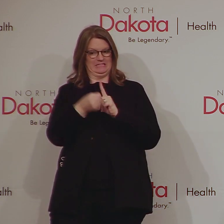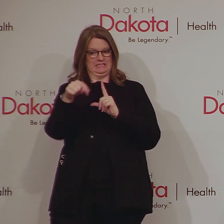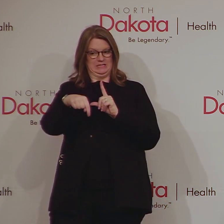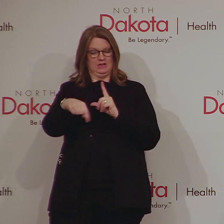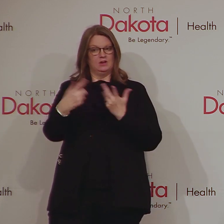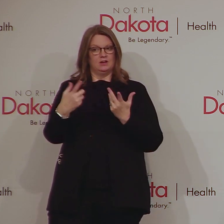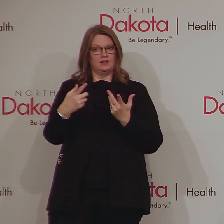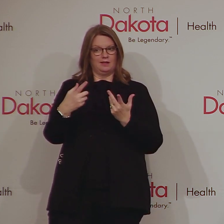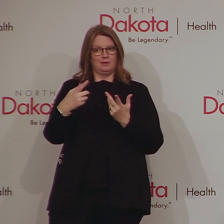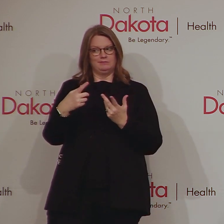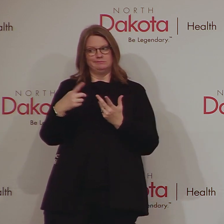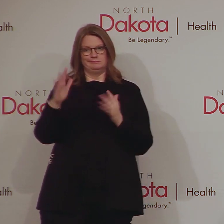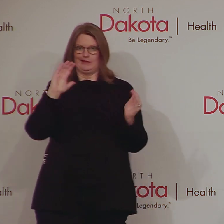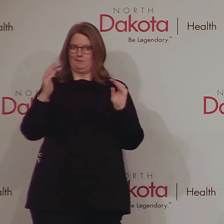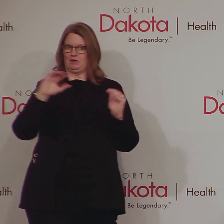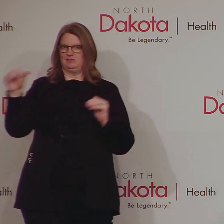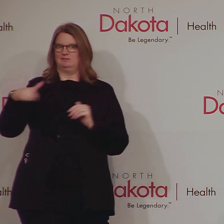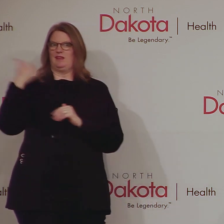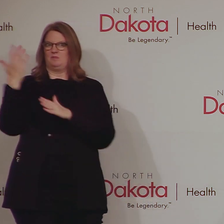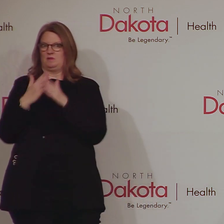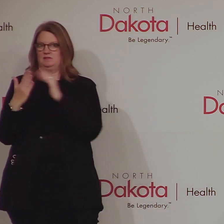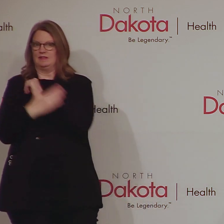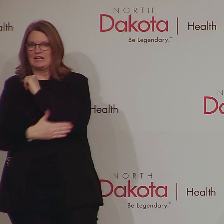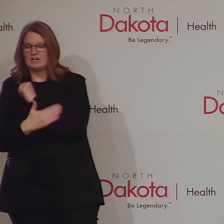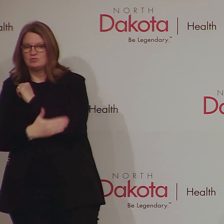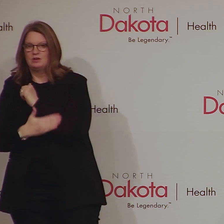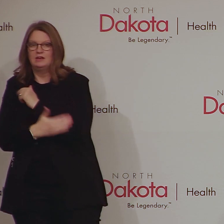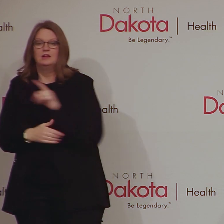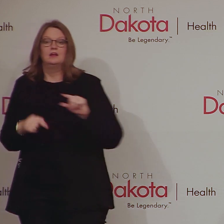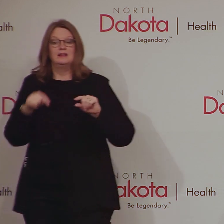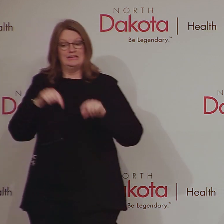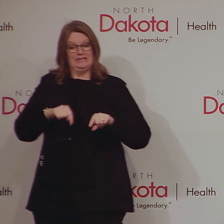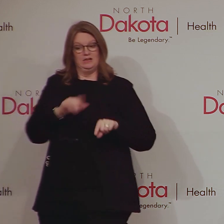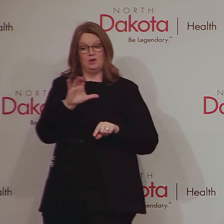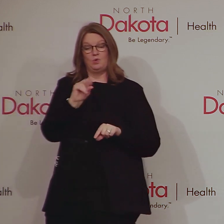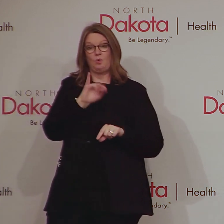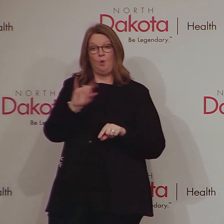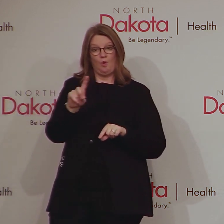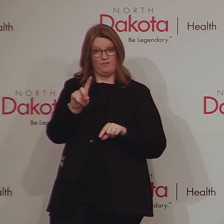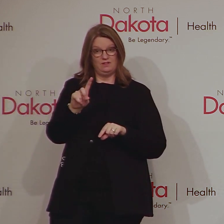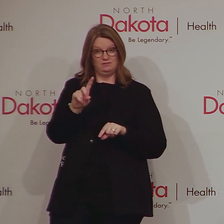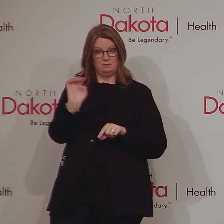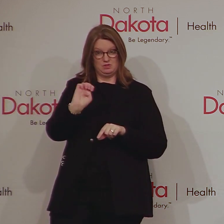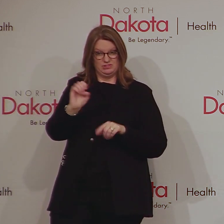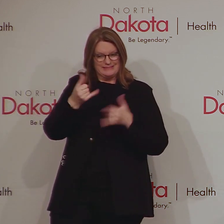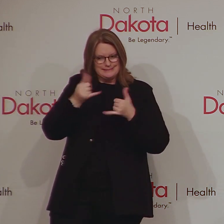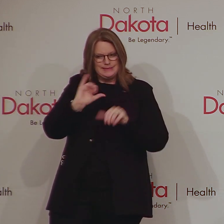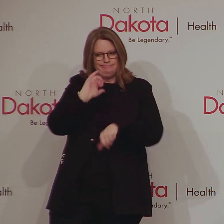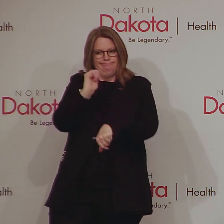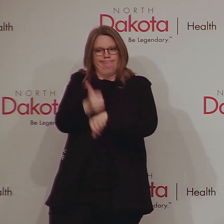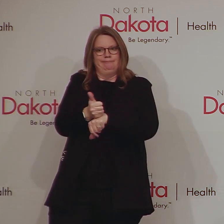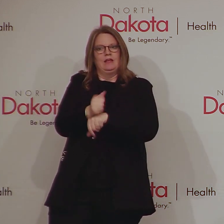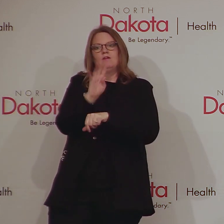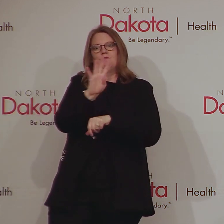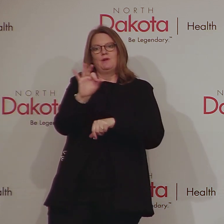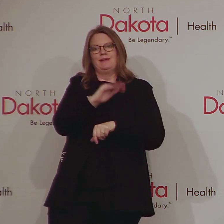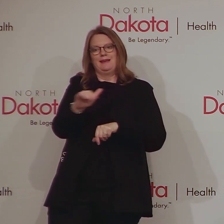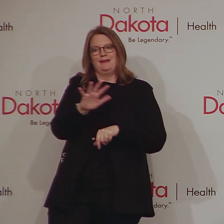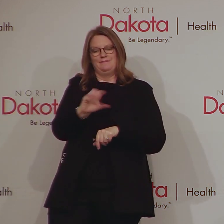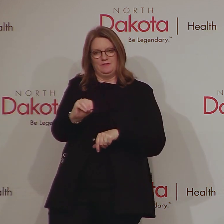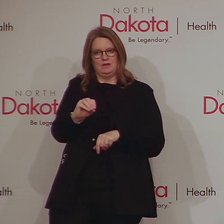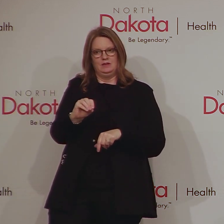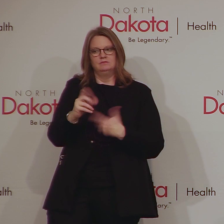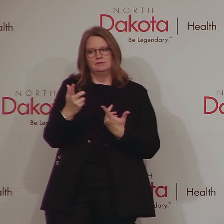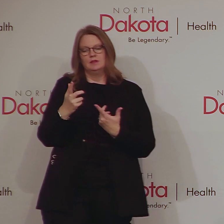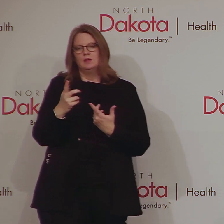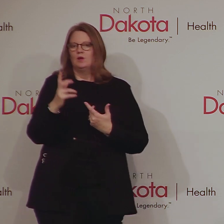national situation, the COVID emergencies remain in effect for 49 of 50 states. It would be 50 out of 50